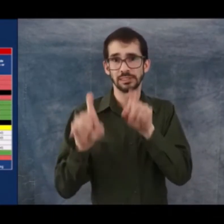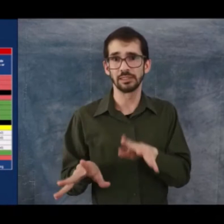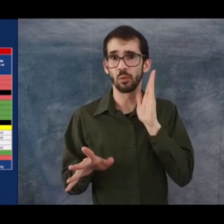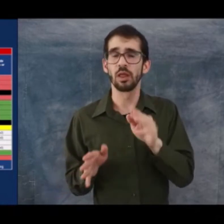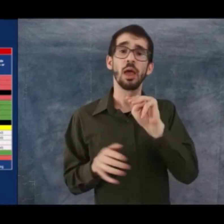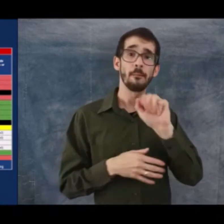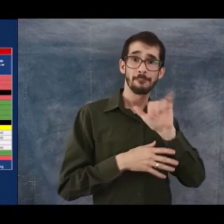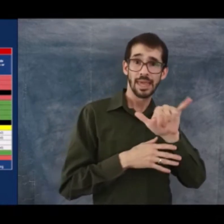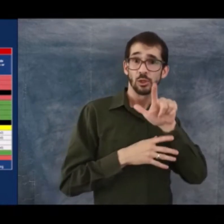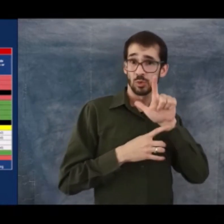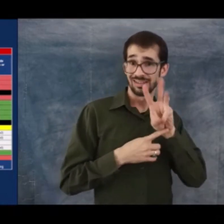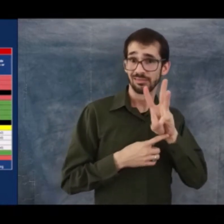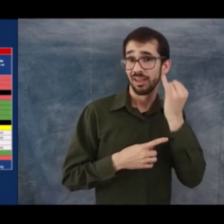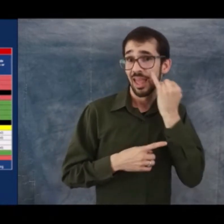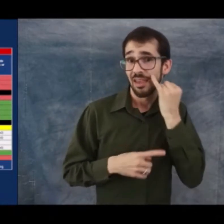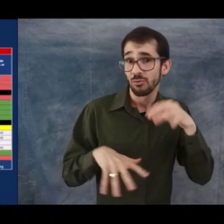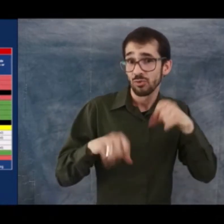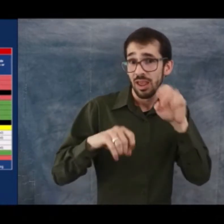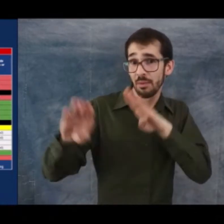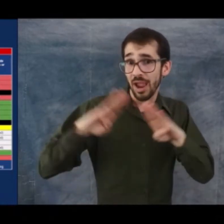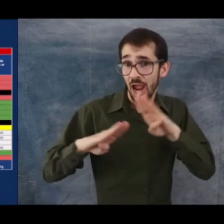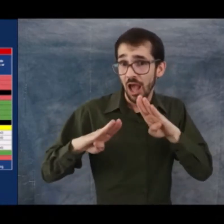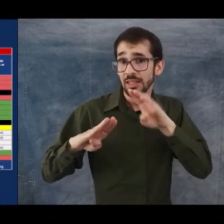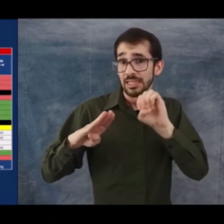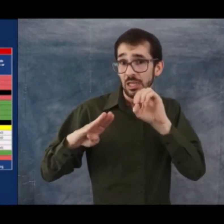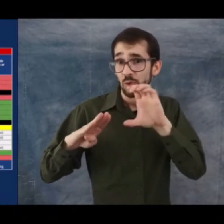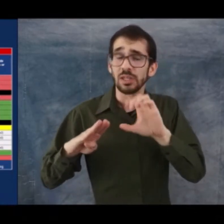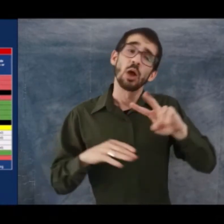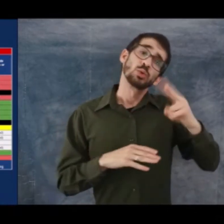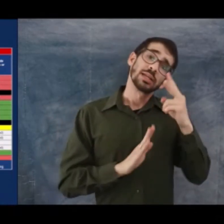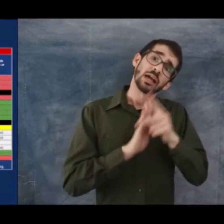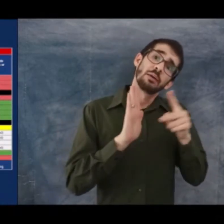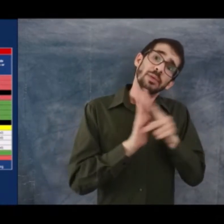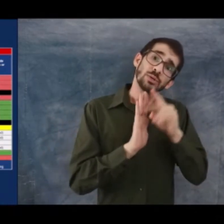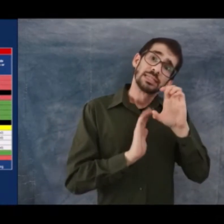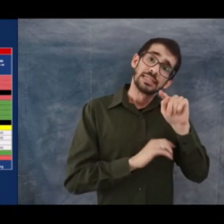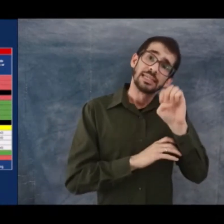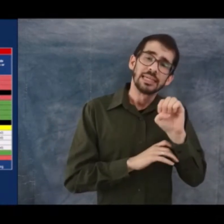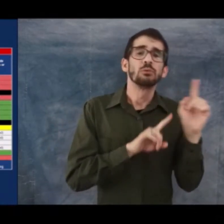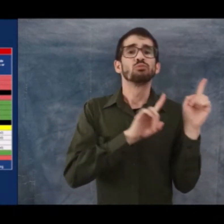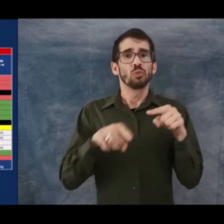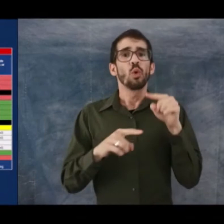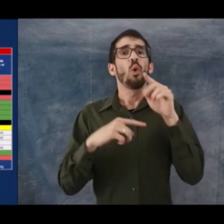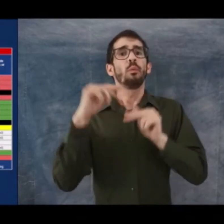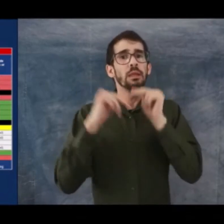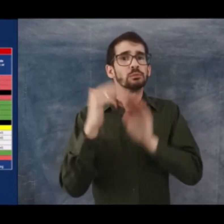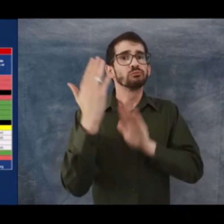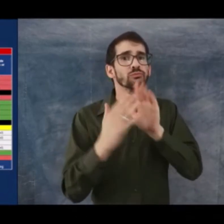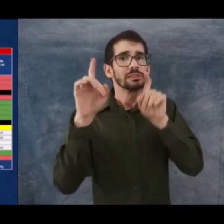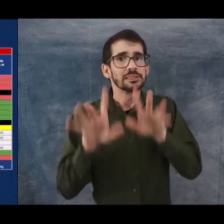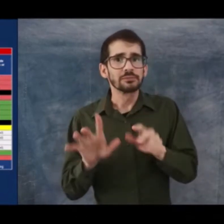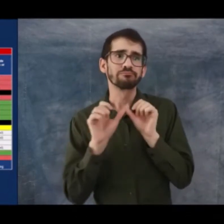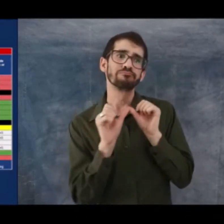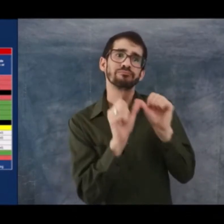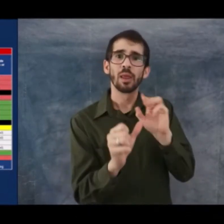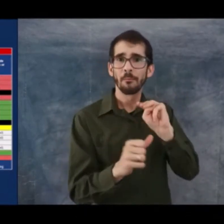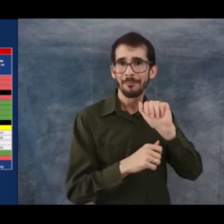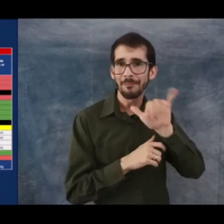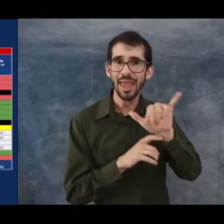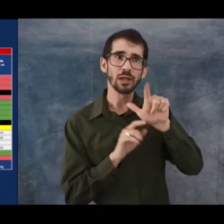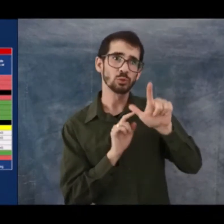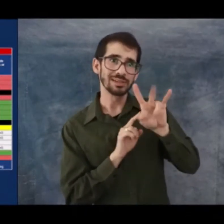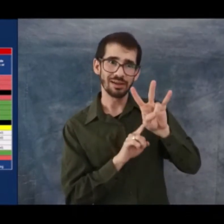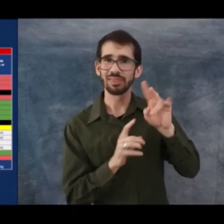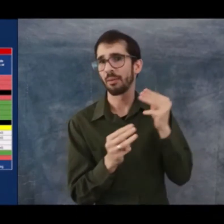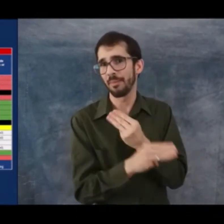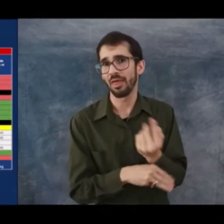need to take the biology EOC or a second period CTE course will report to the building for testing. This continues for May 27th with the Math